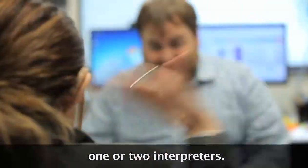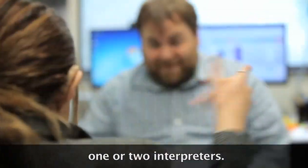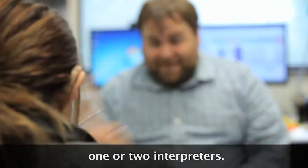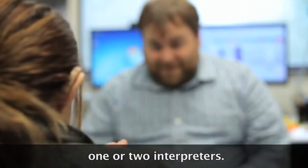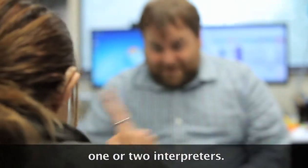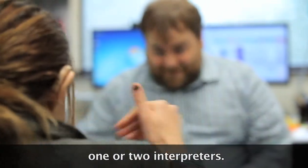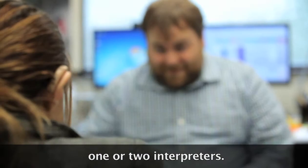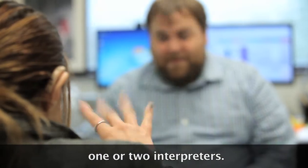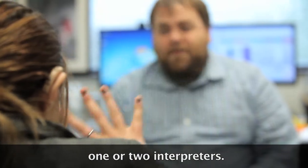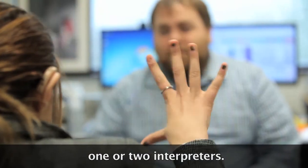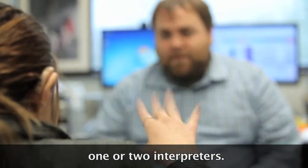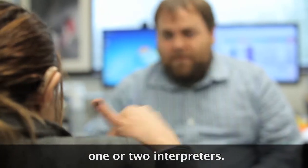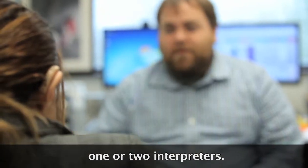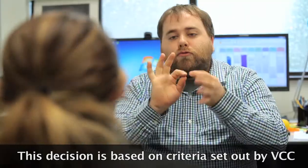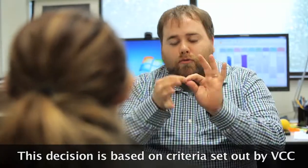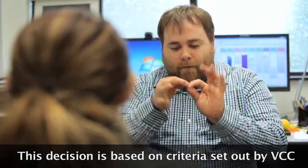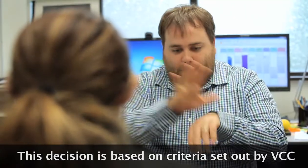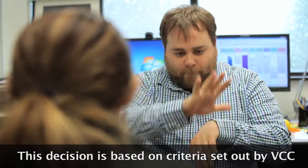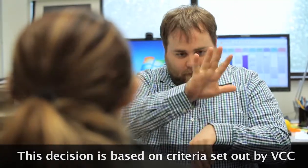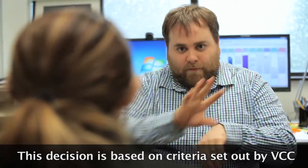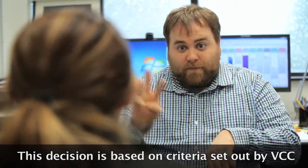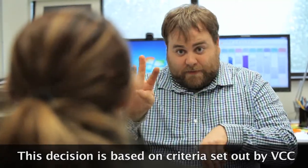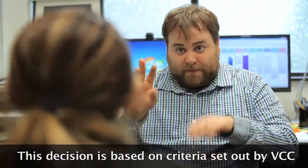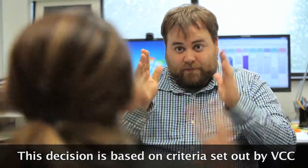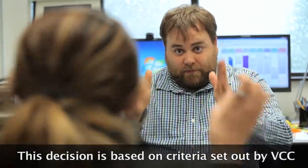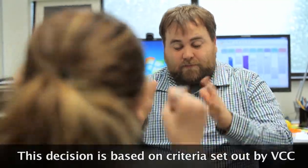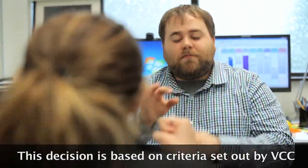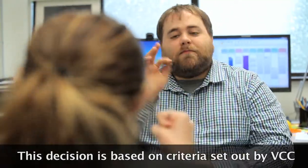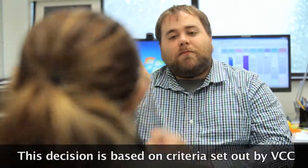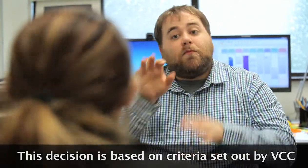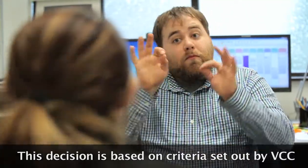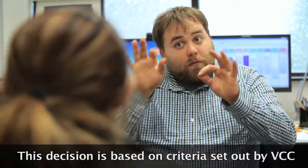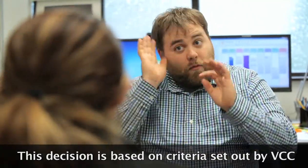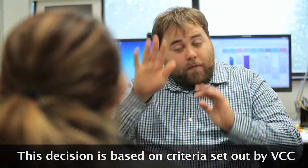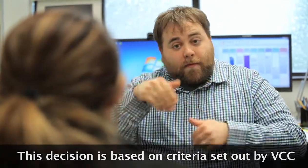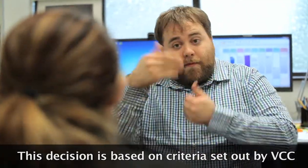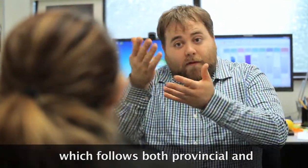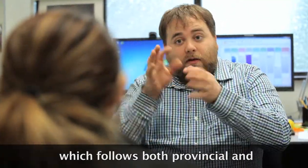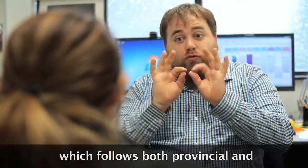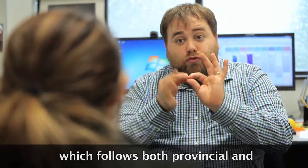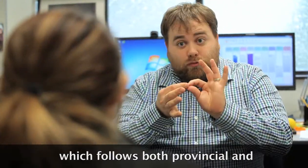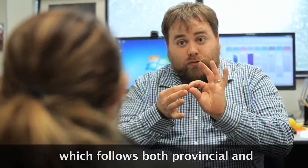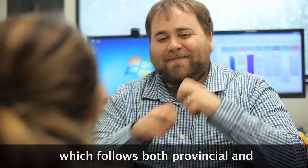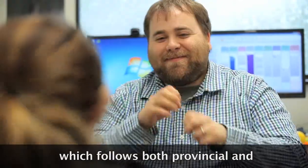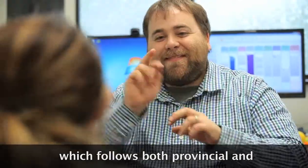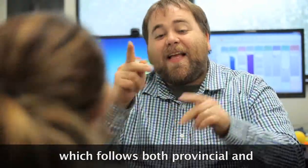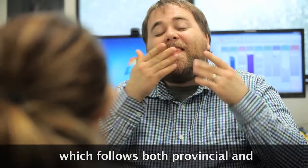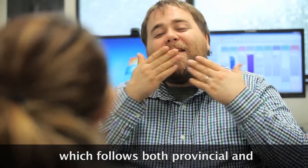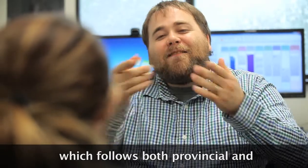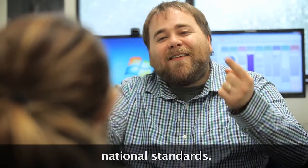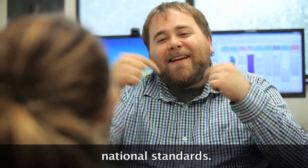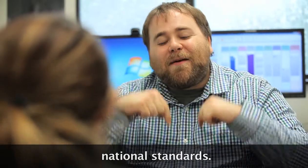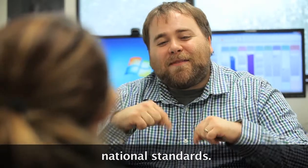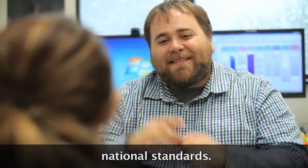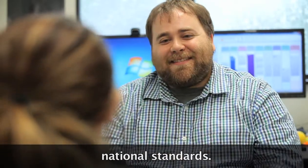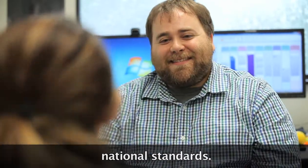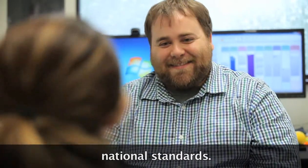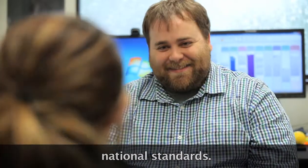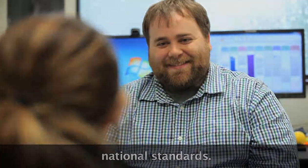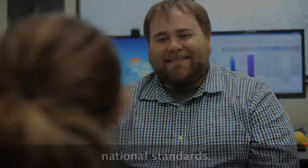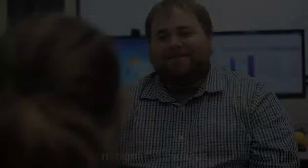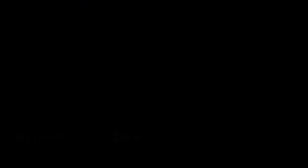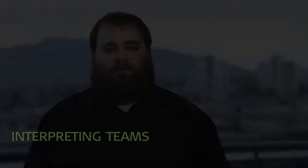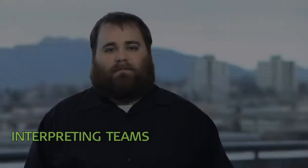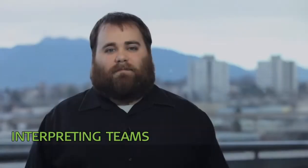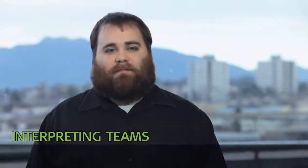2 interpreters. This decision is based on criteria set out by VCC, which follows both provincial and national